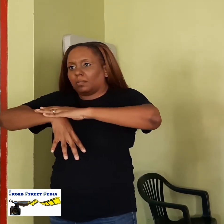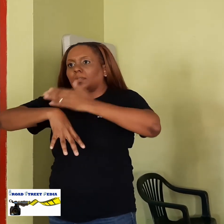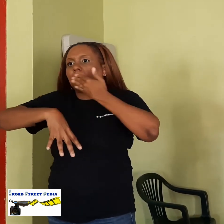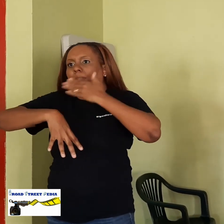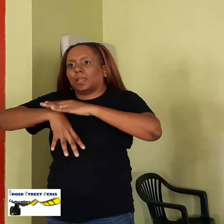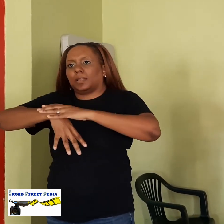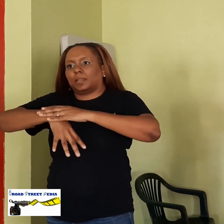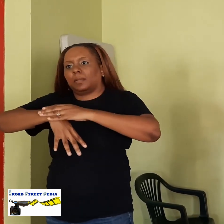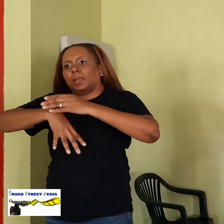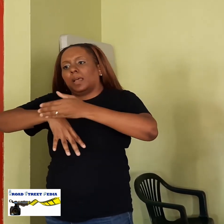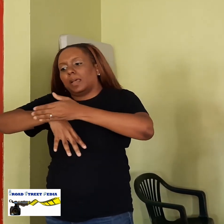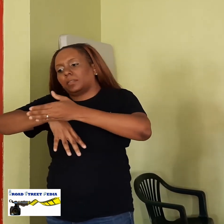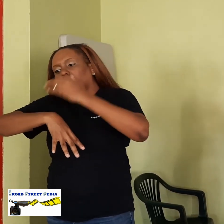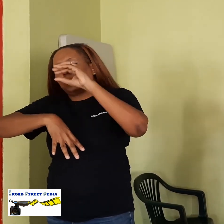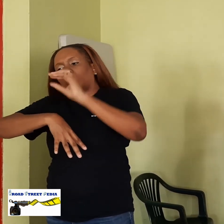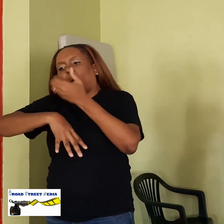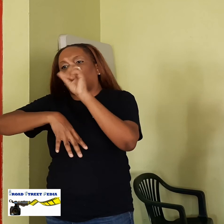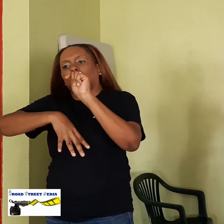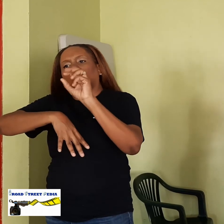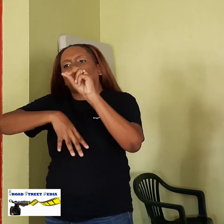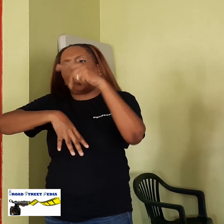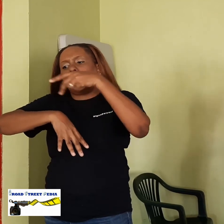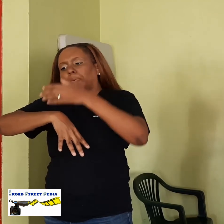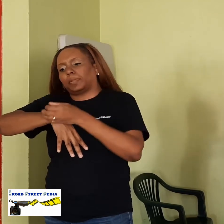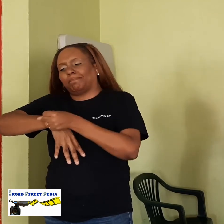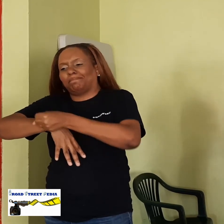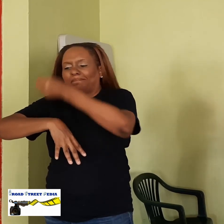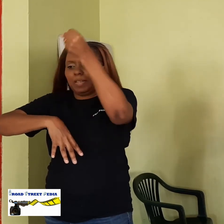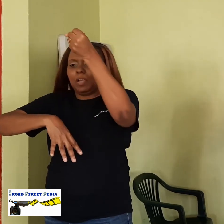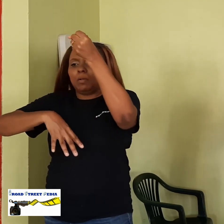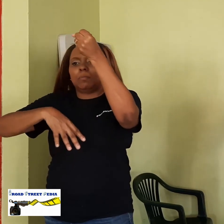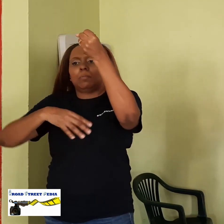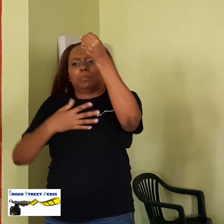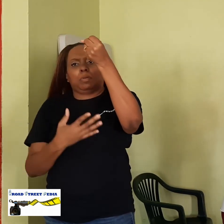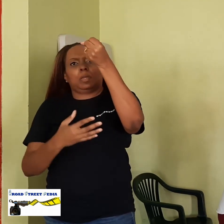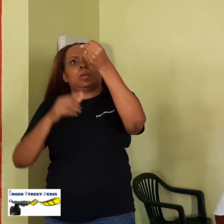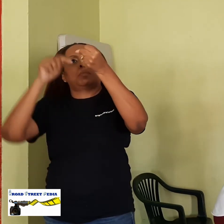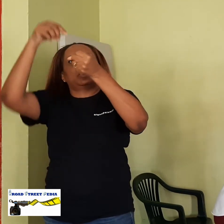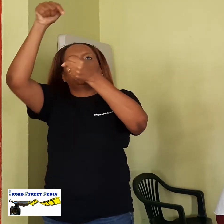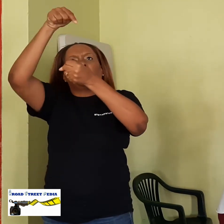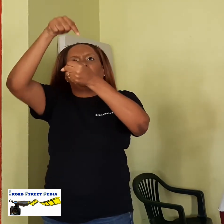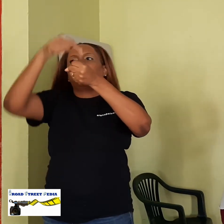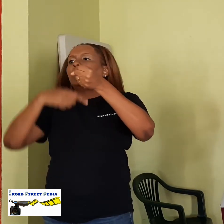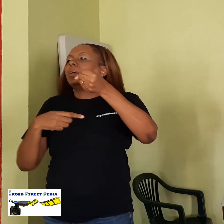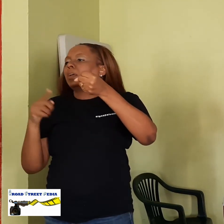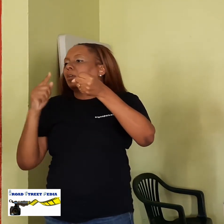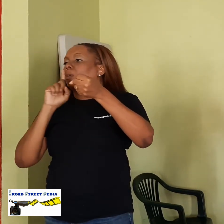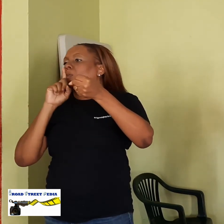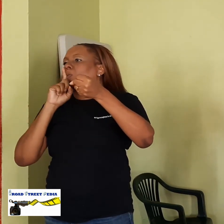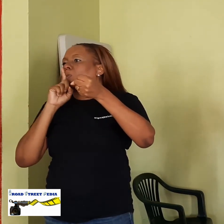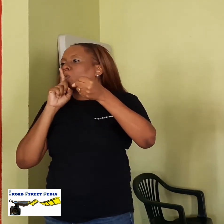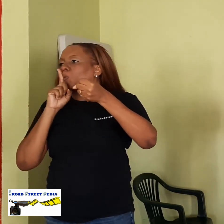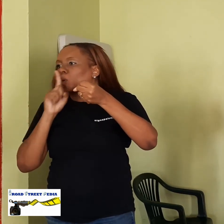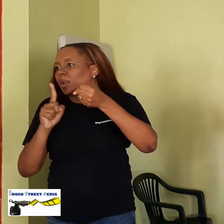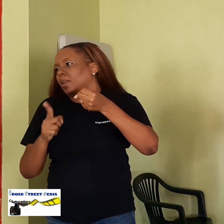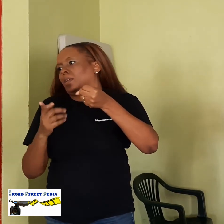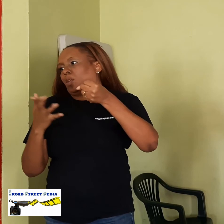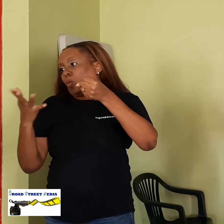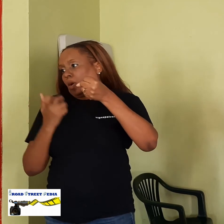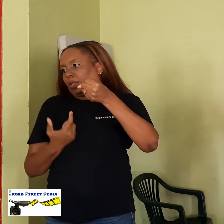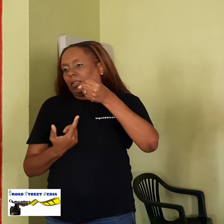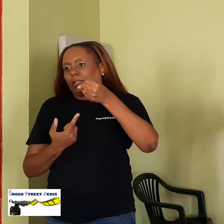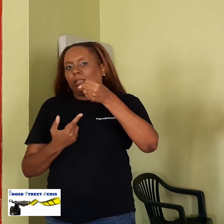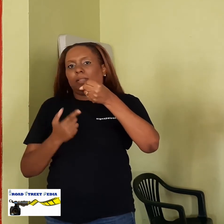sever the vegetative part, which is the green part of the chive, and then it regenerates. It